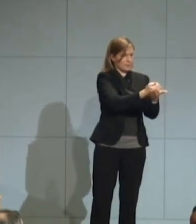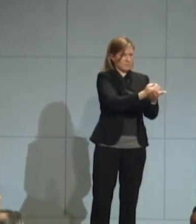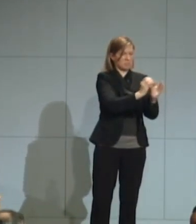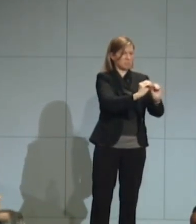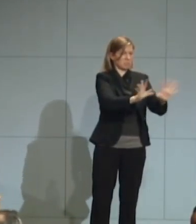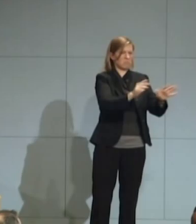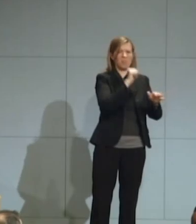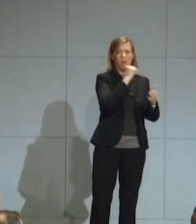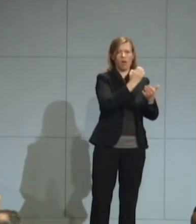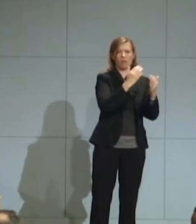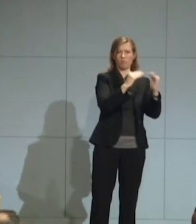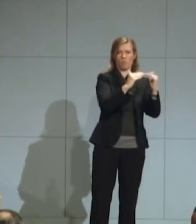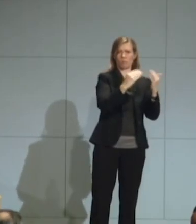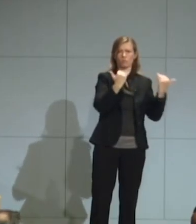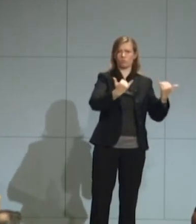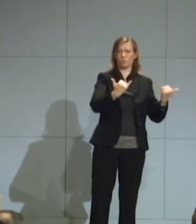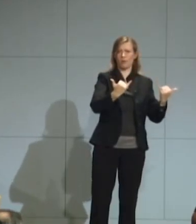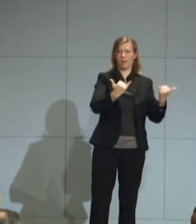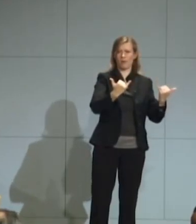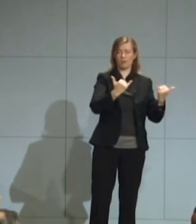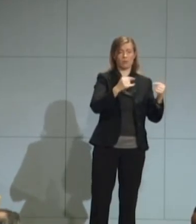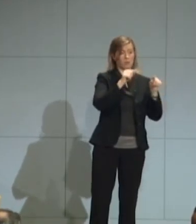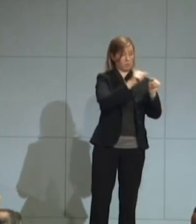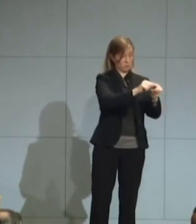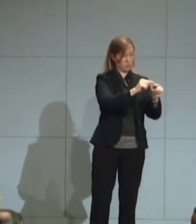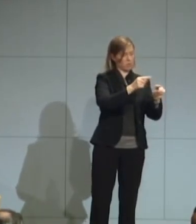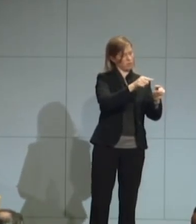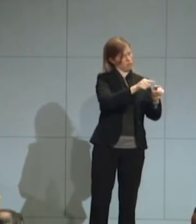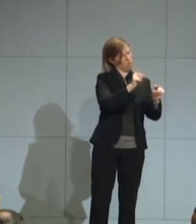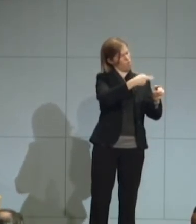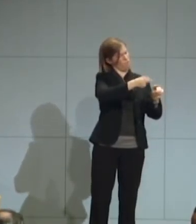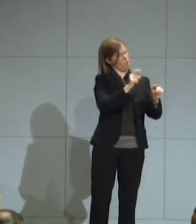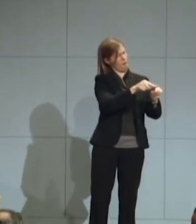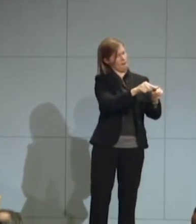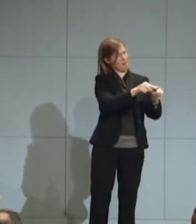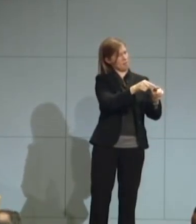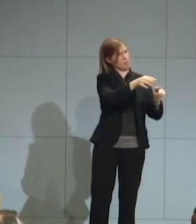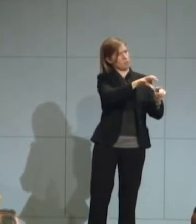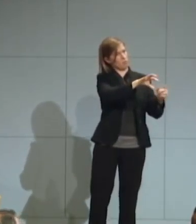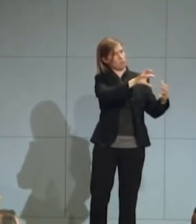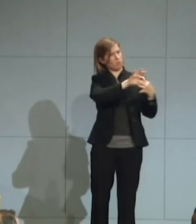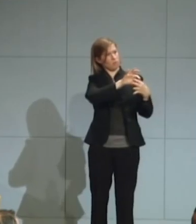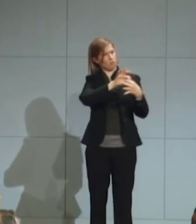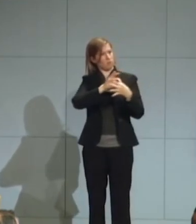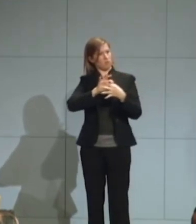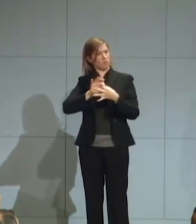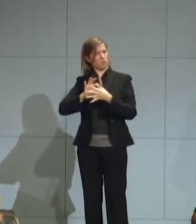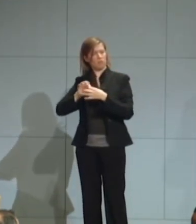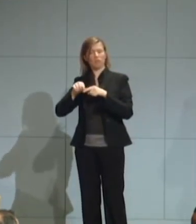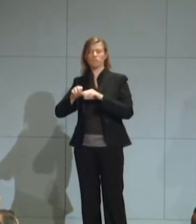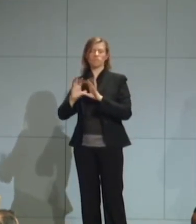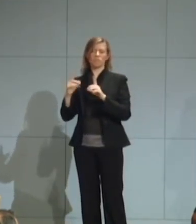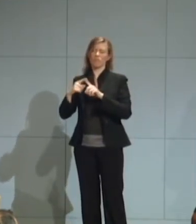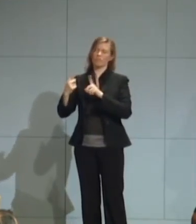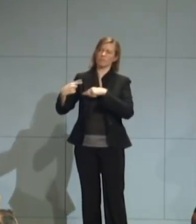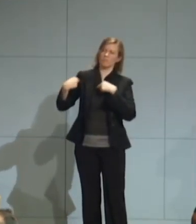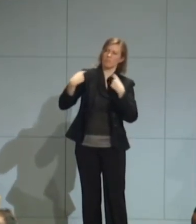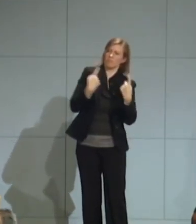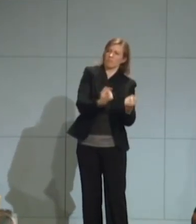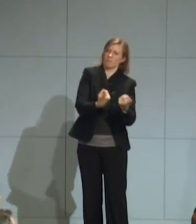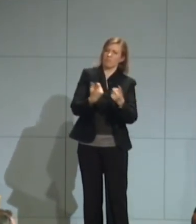not necessarily mirror the lives of those individuals who have obtained those high positions of authority. So we